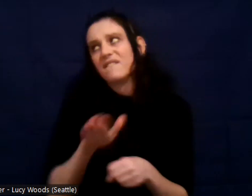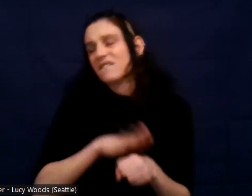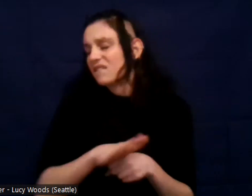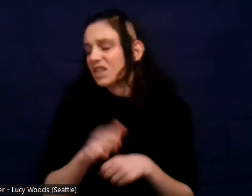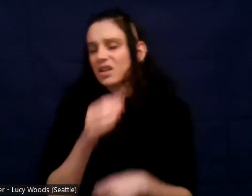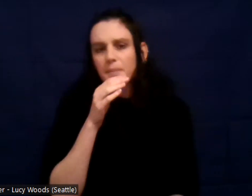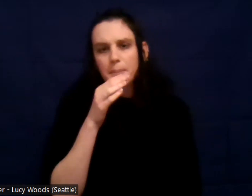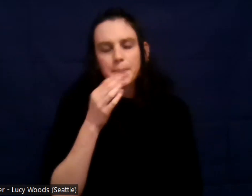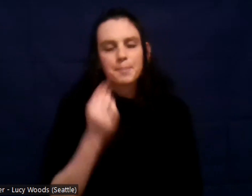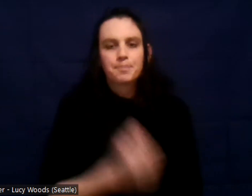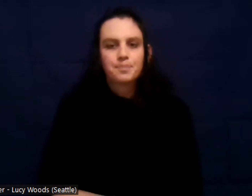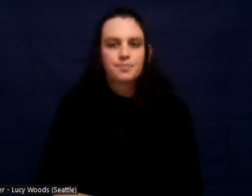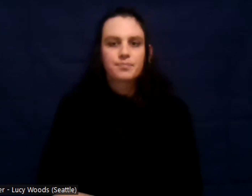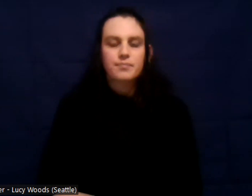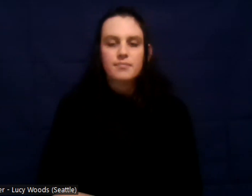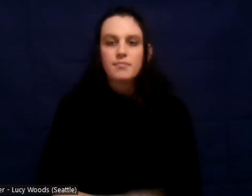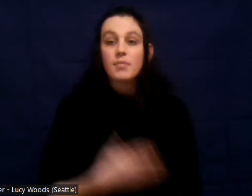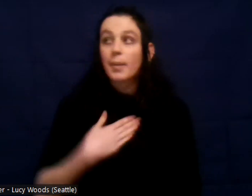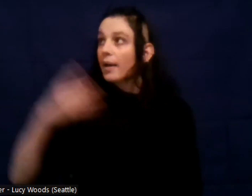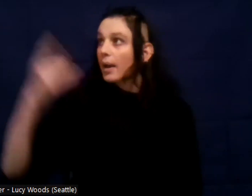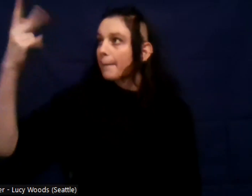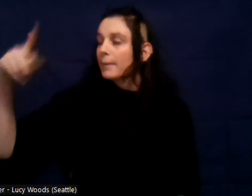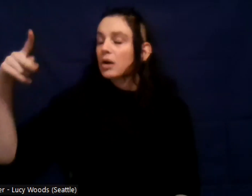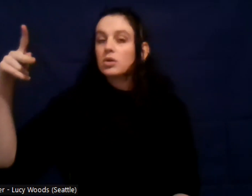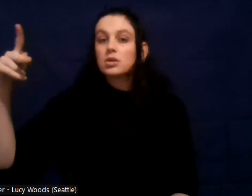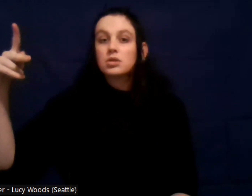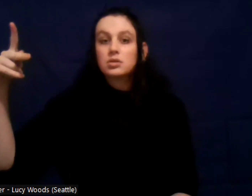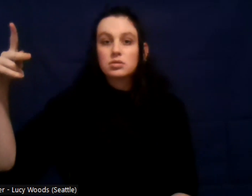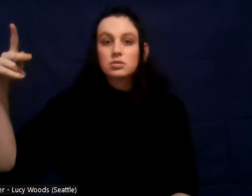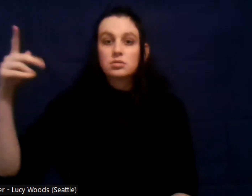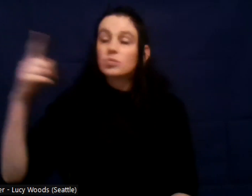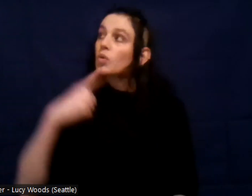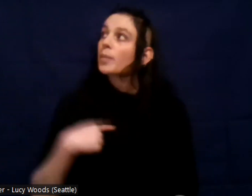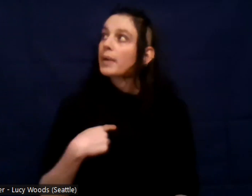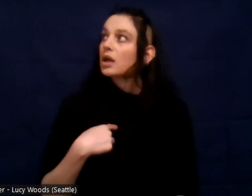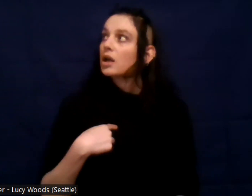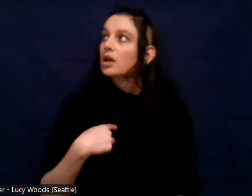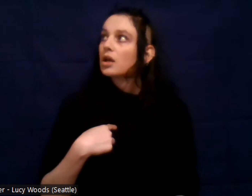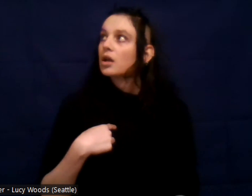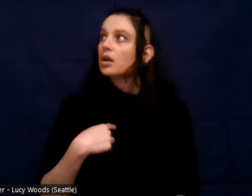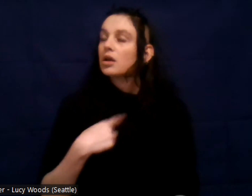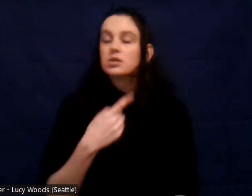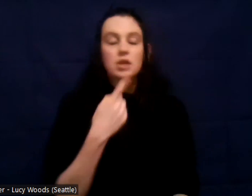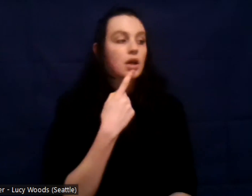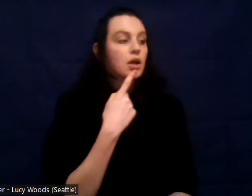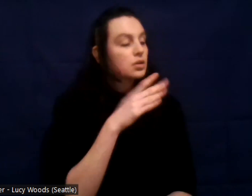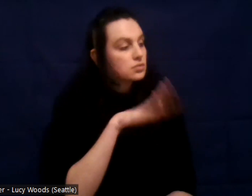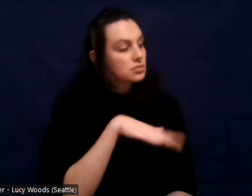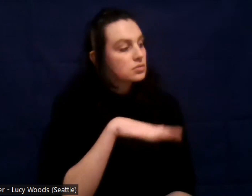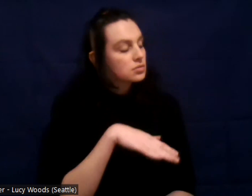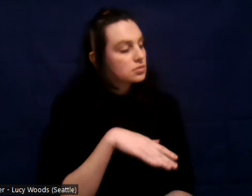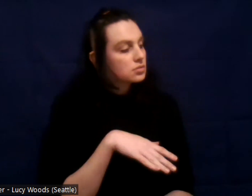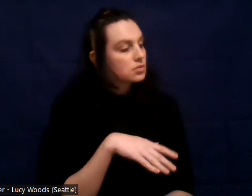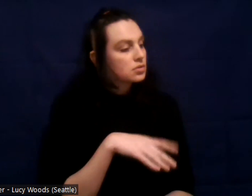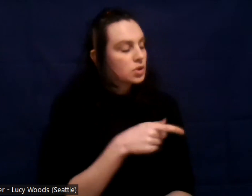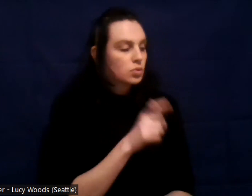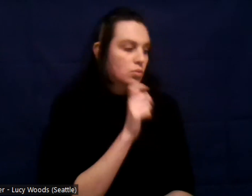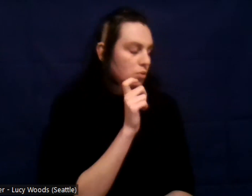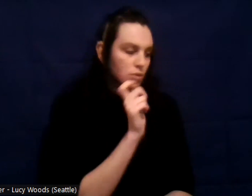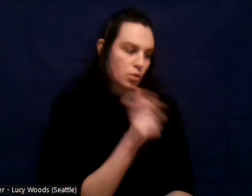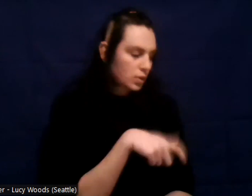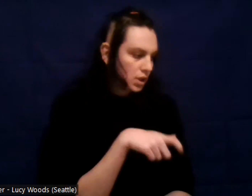And it was like my higher power spoke directly to me and said, well, um, you don't have to do